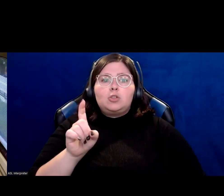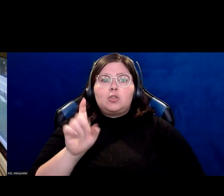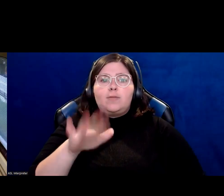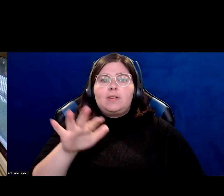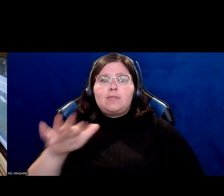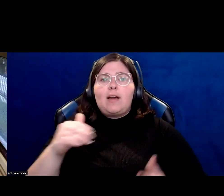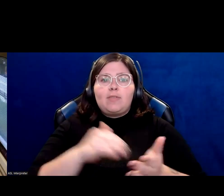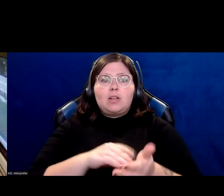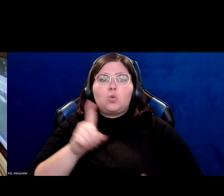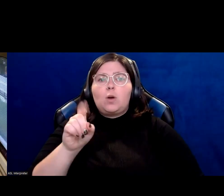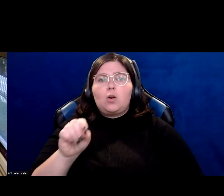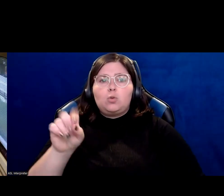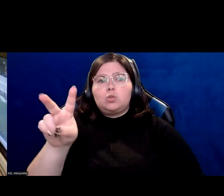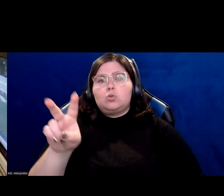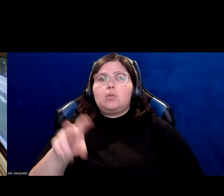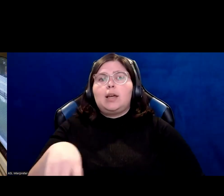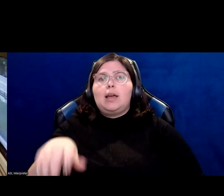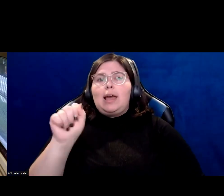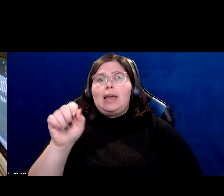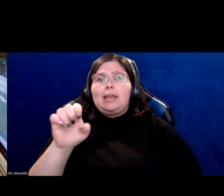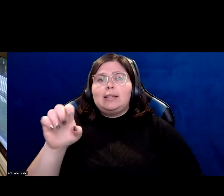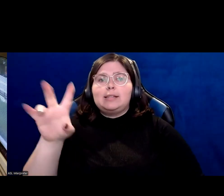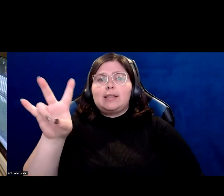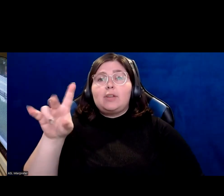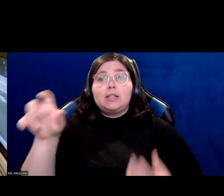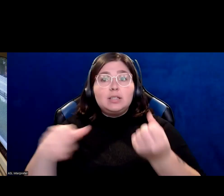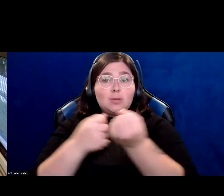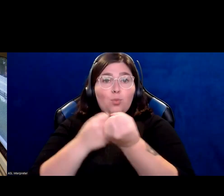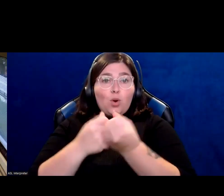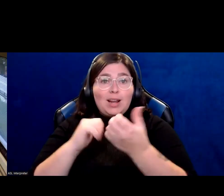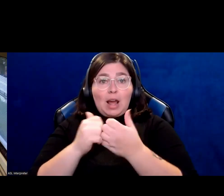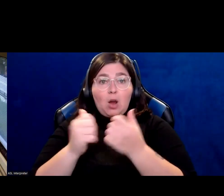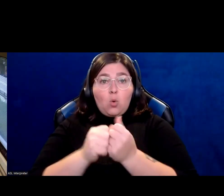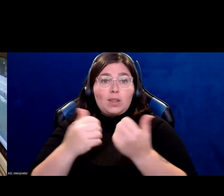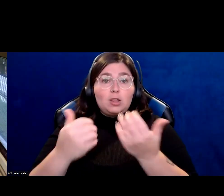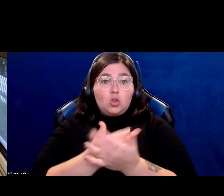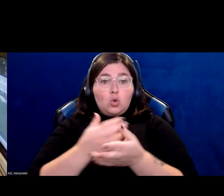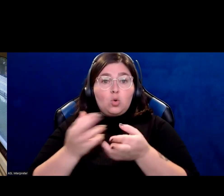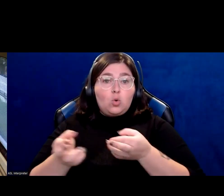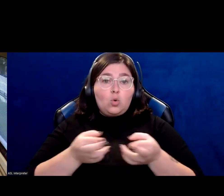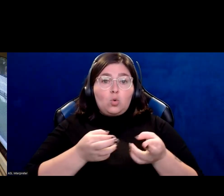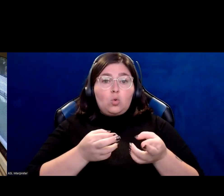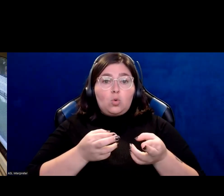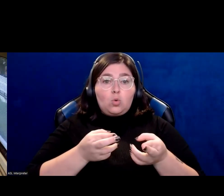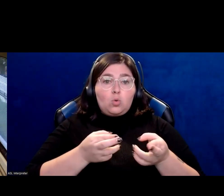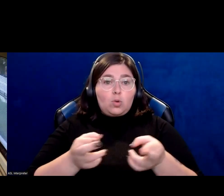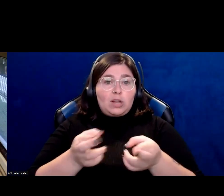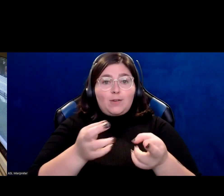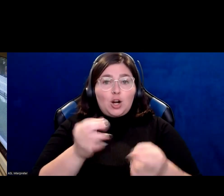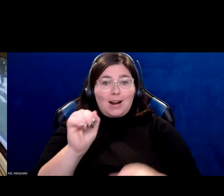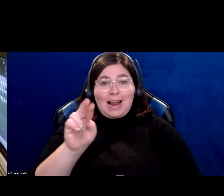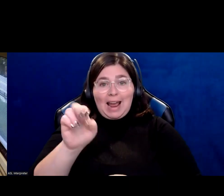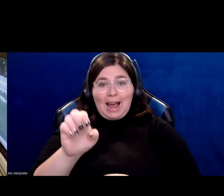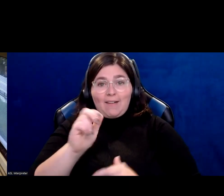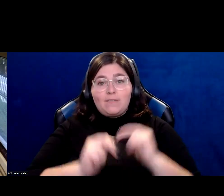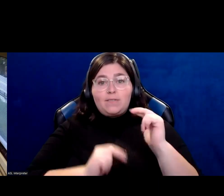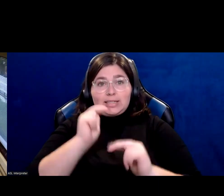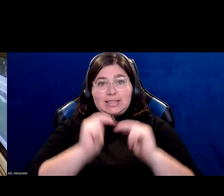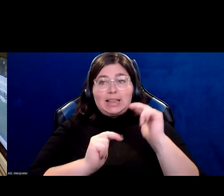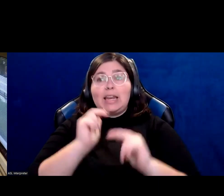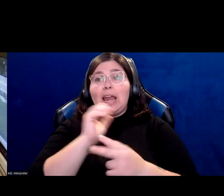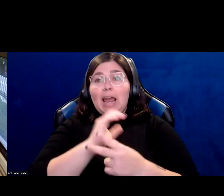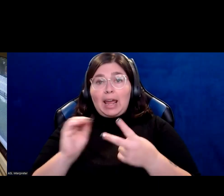$155,102. AE7 is supporting us with both our new River Avenue facility as